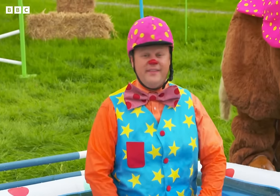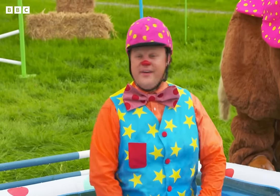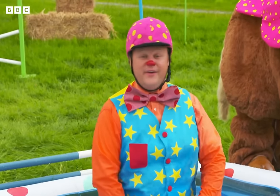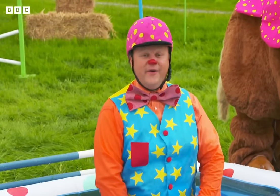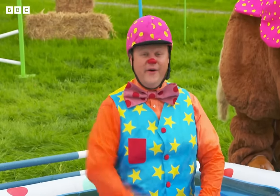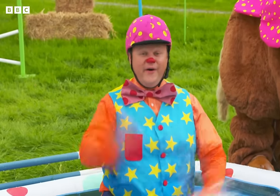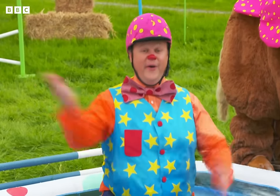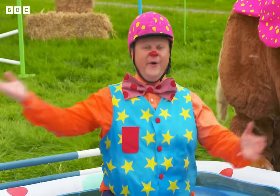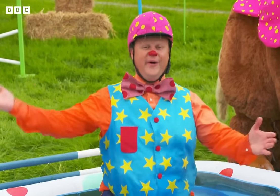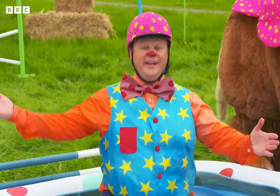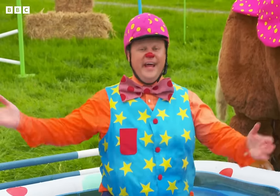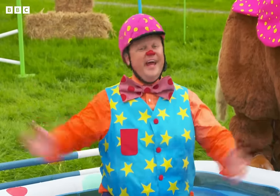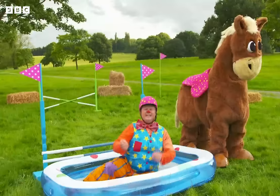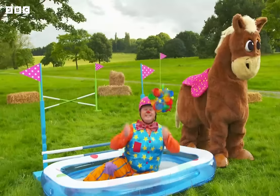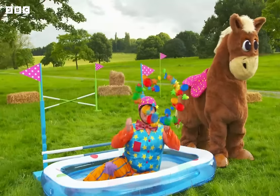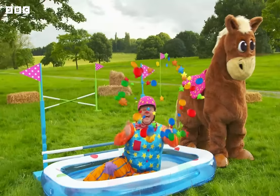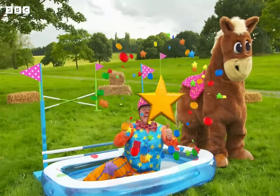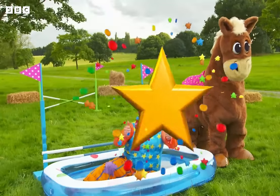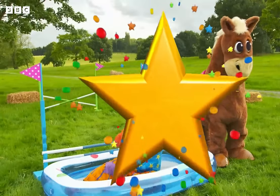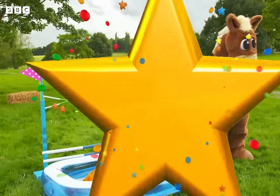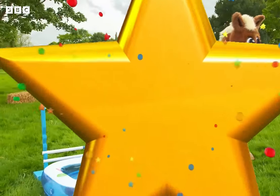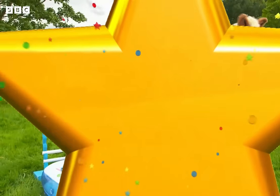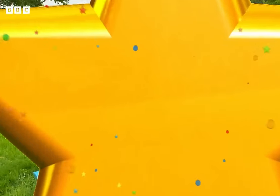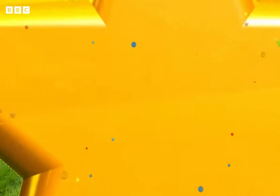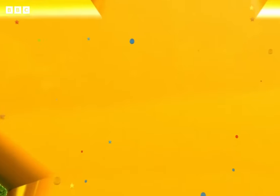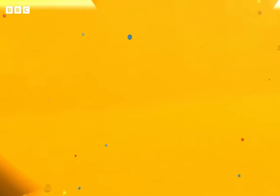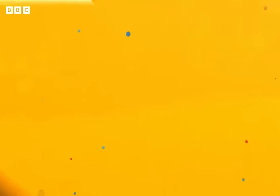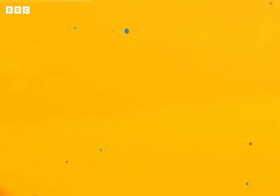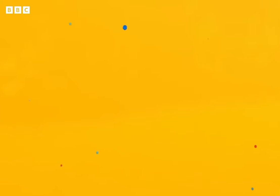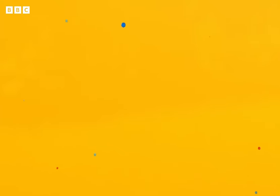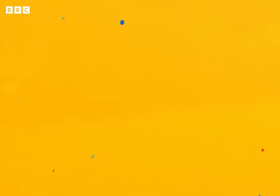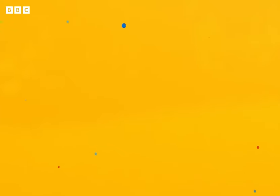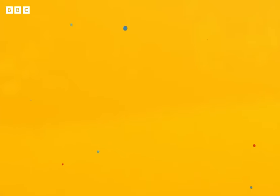that you're all shining stars.